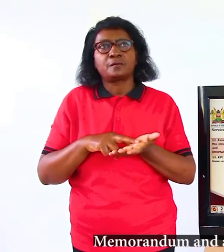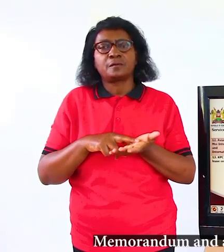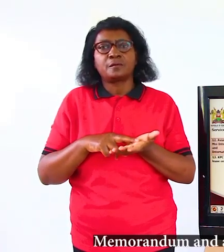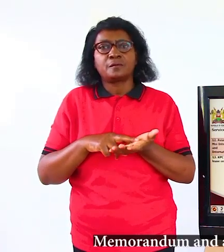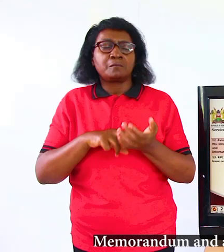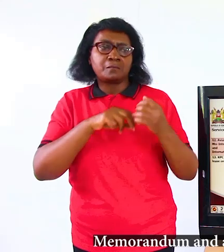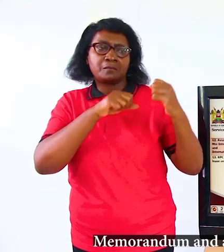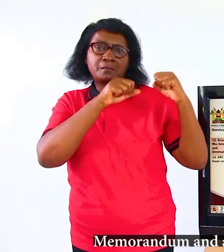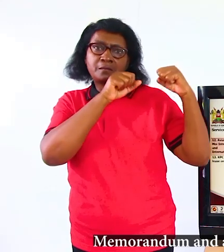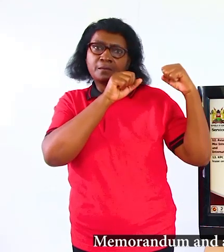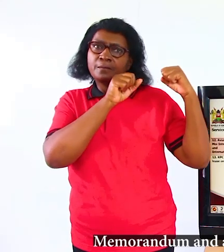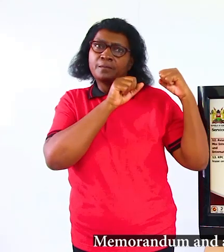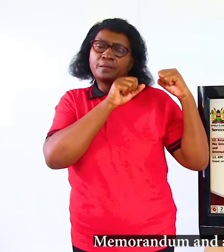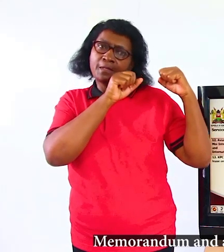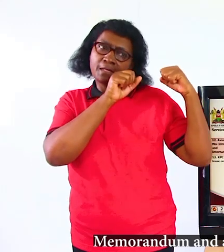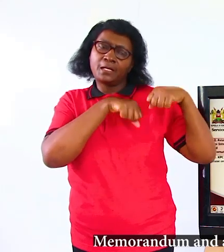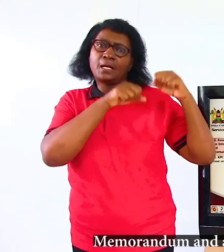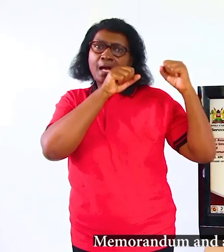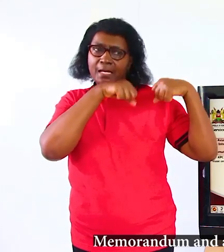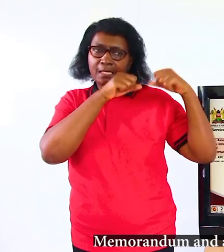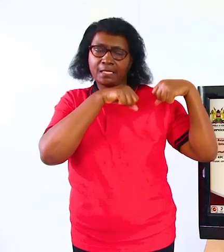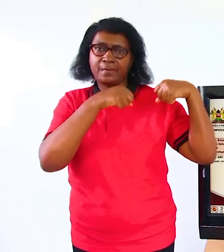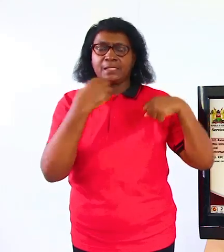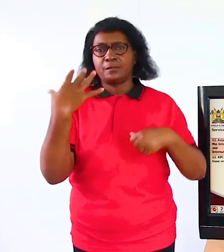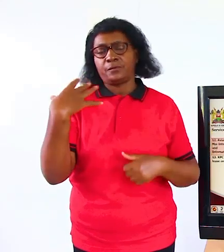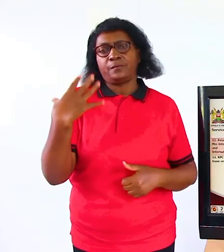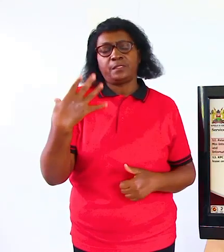memorandum and articles of association,